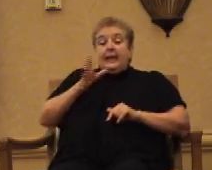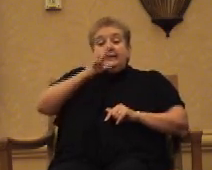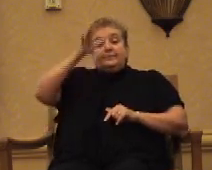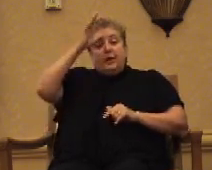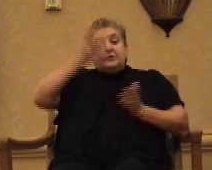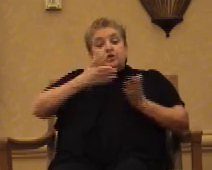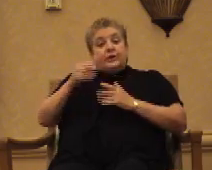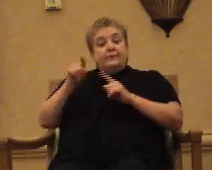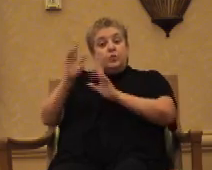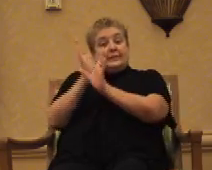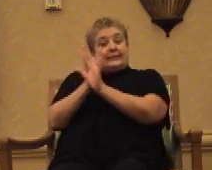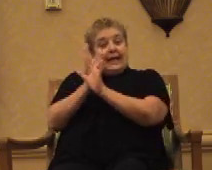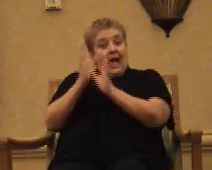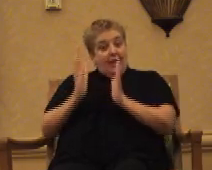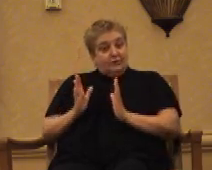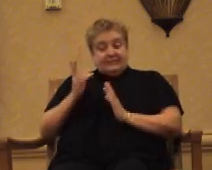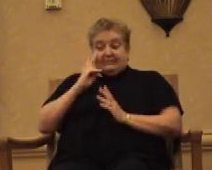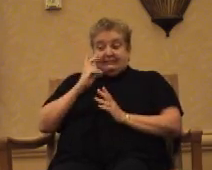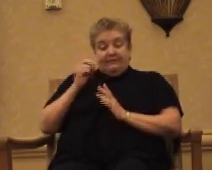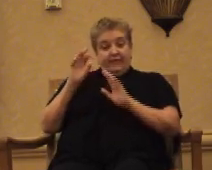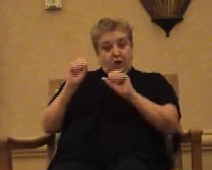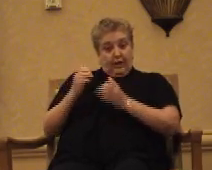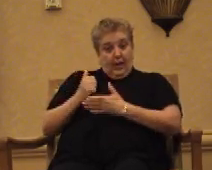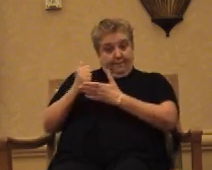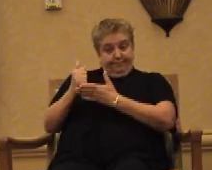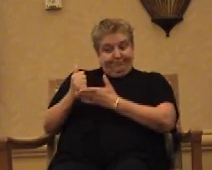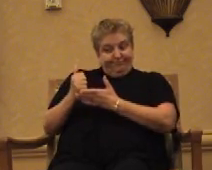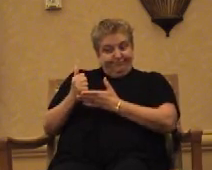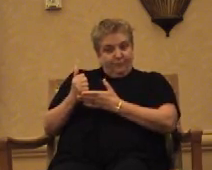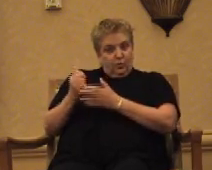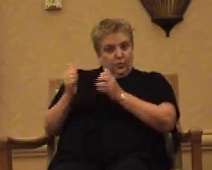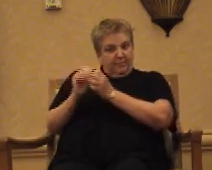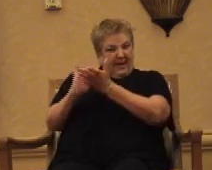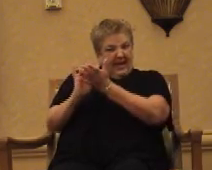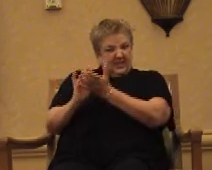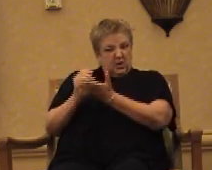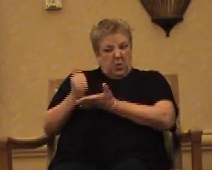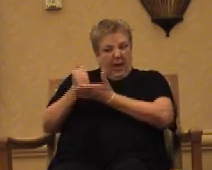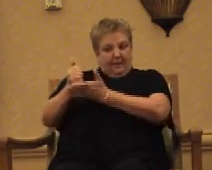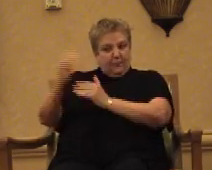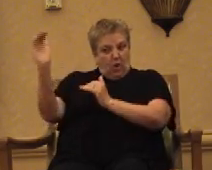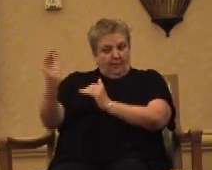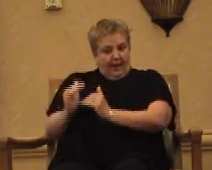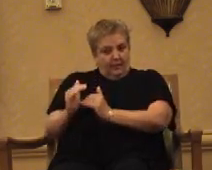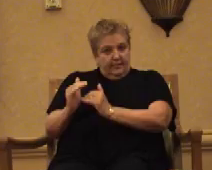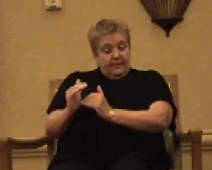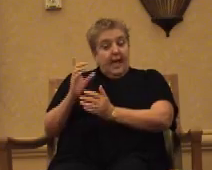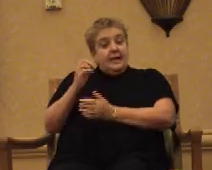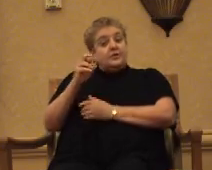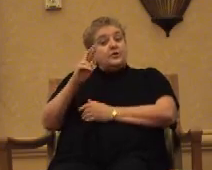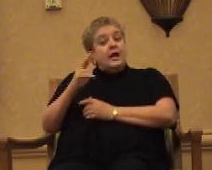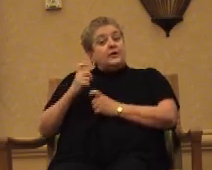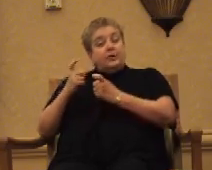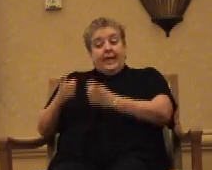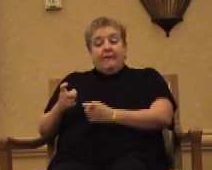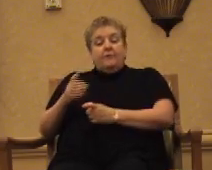a psychiatrist to see if they can get a medication to calm him down, and the doctor had prescribed a drug called Dexamyl for